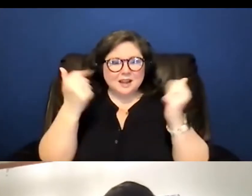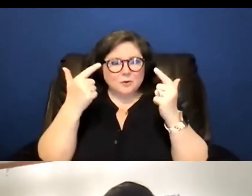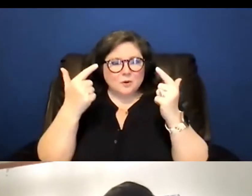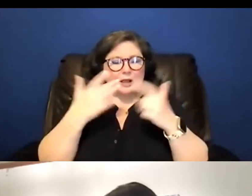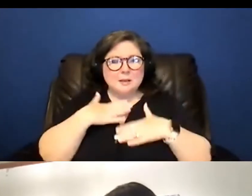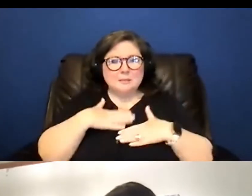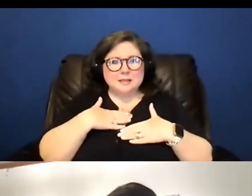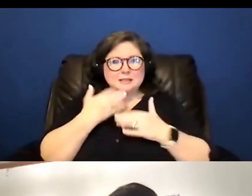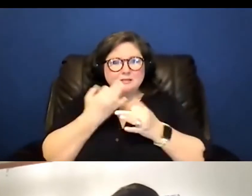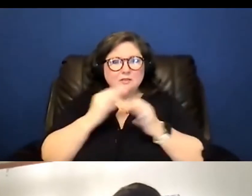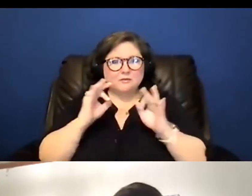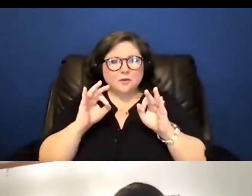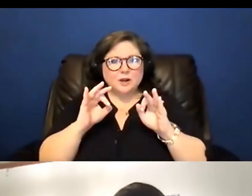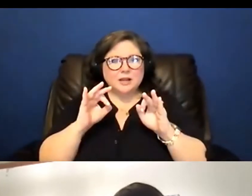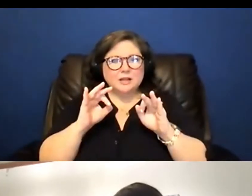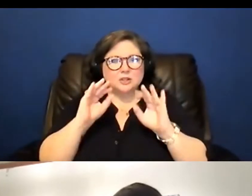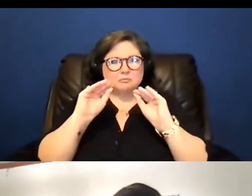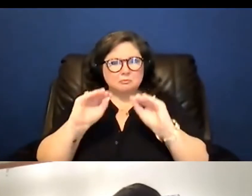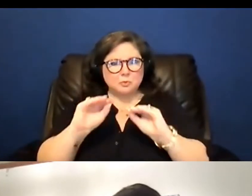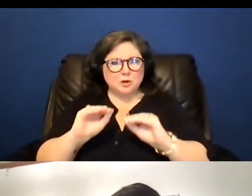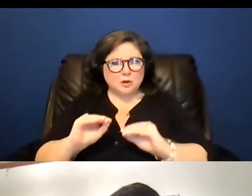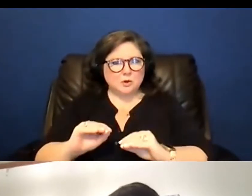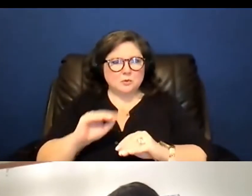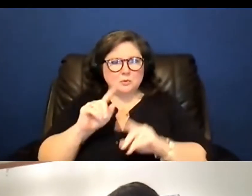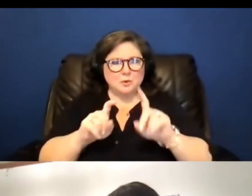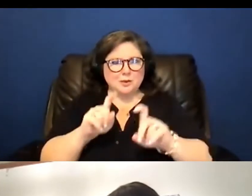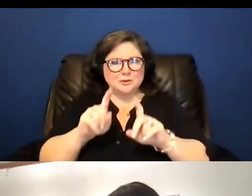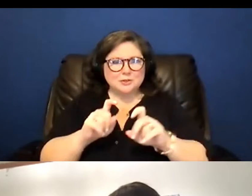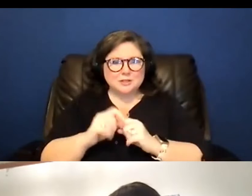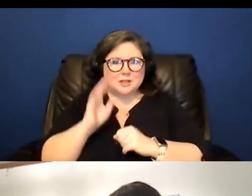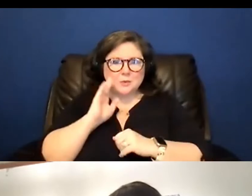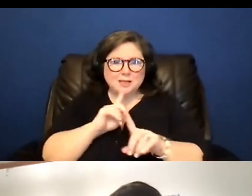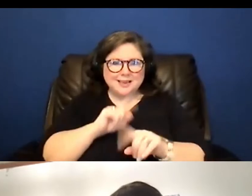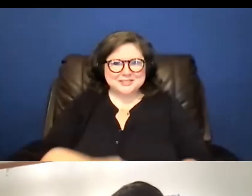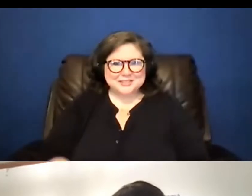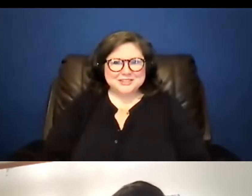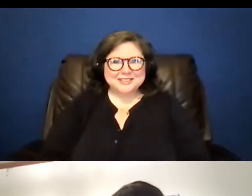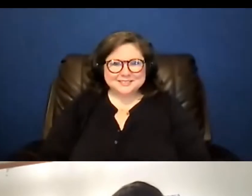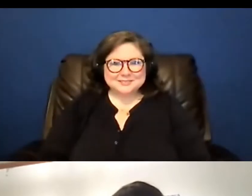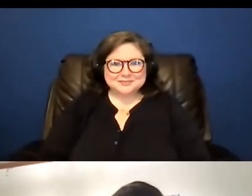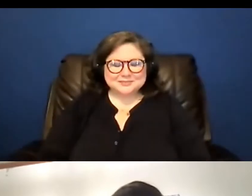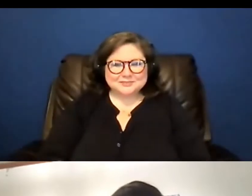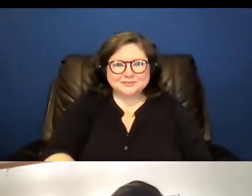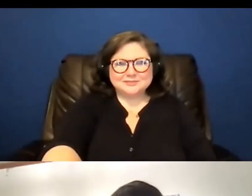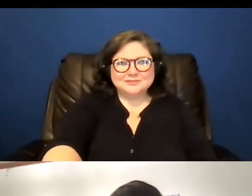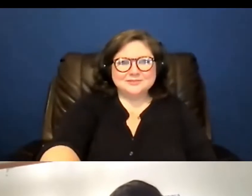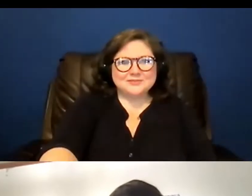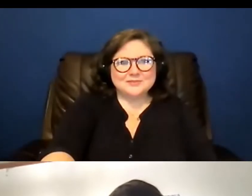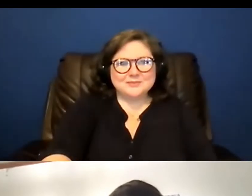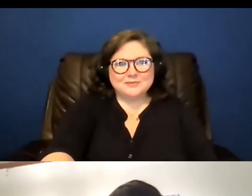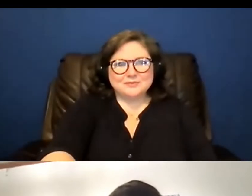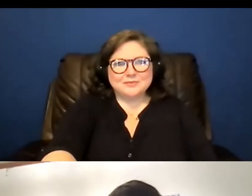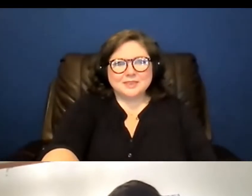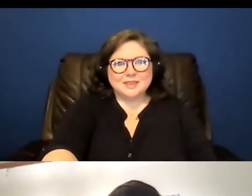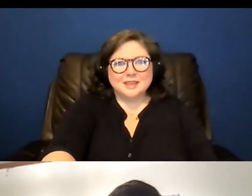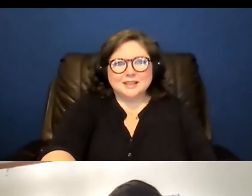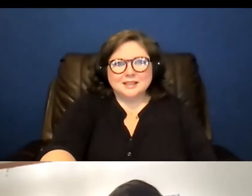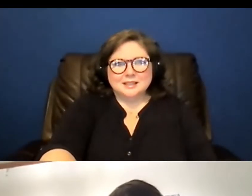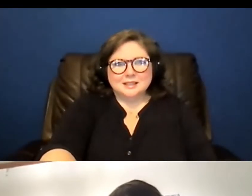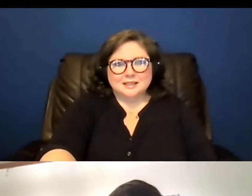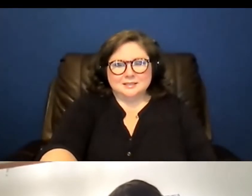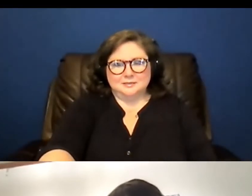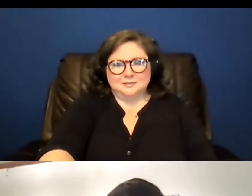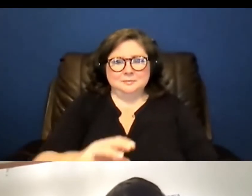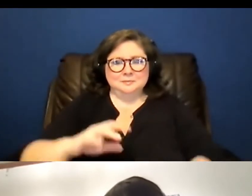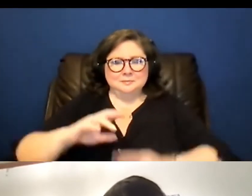to go ahead and put any questions that you have into that Q&A box, and I'll get to them here. So I'm just going to look in here and I'll start fielding